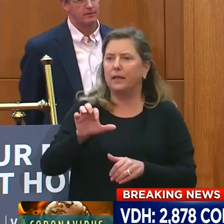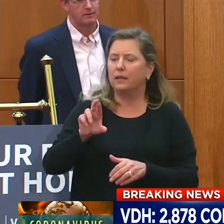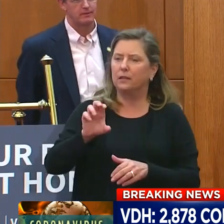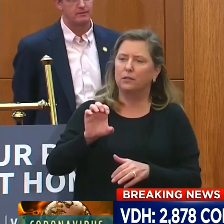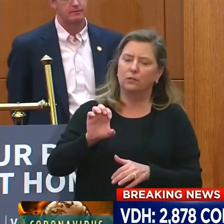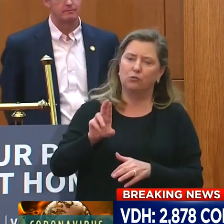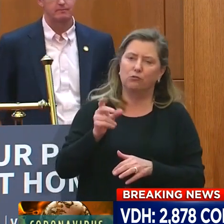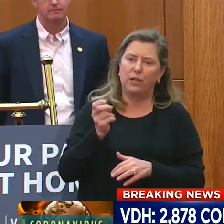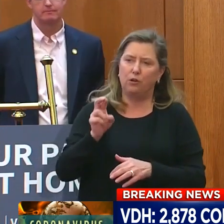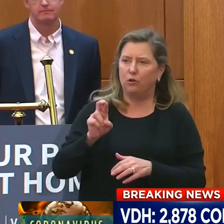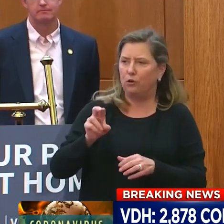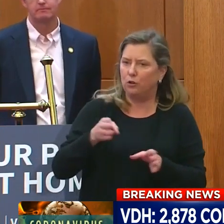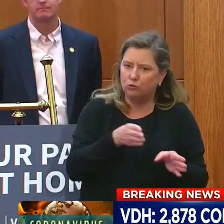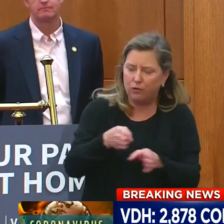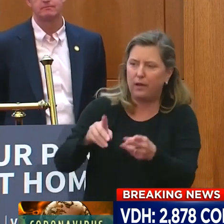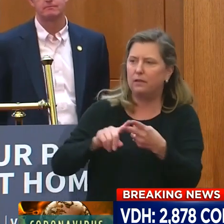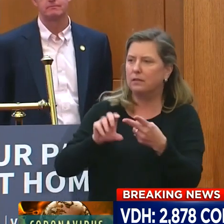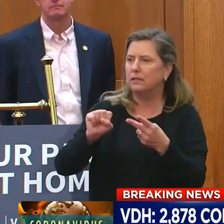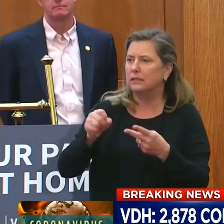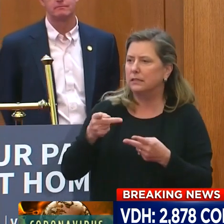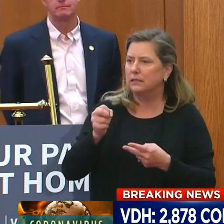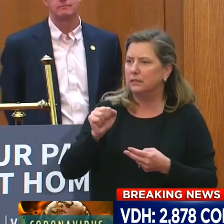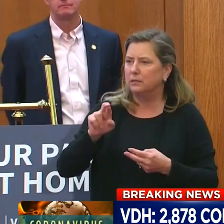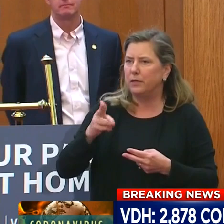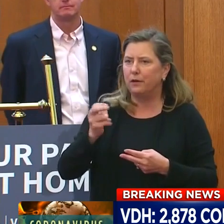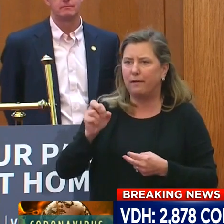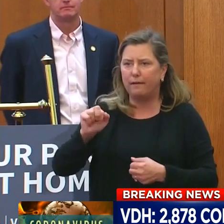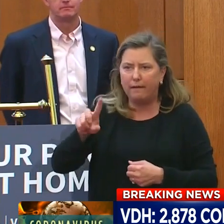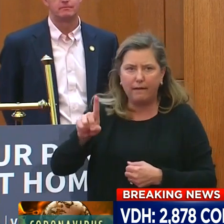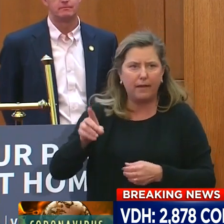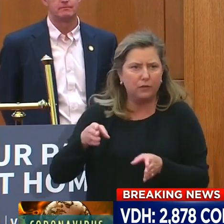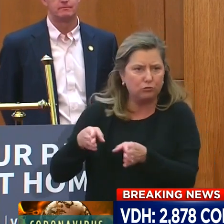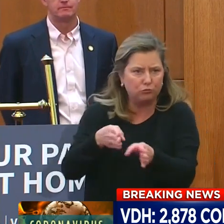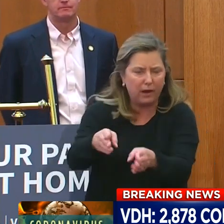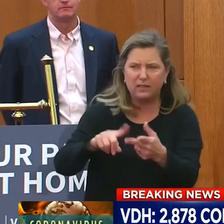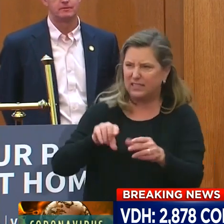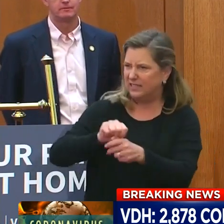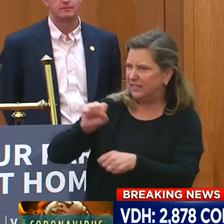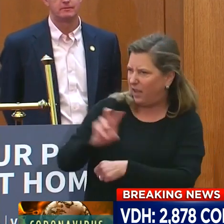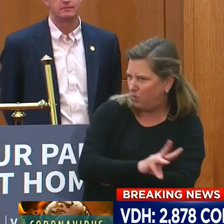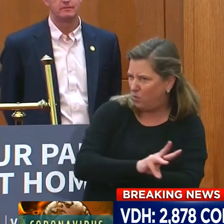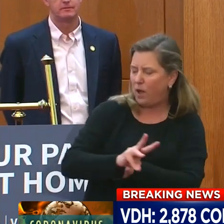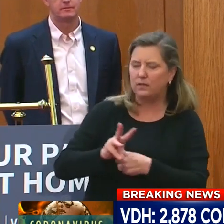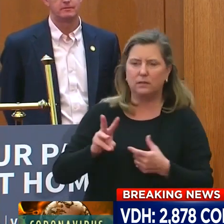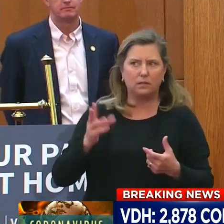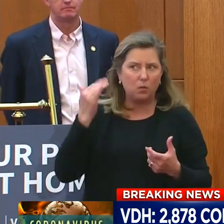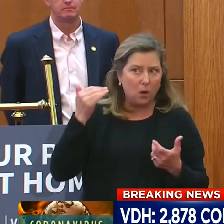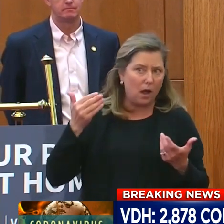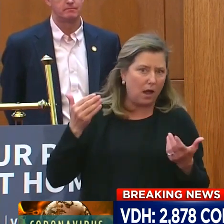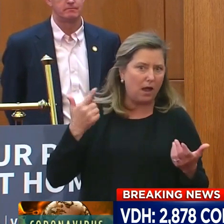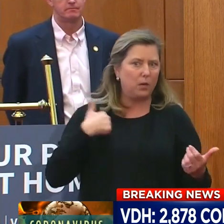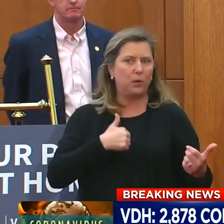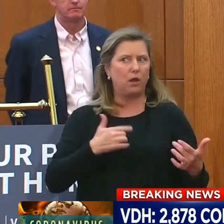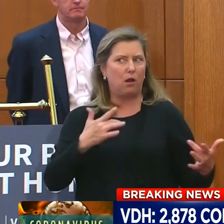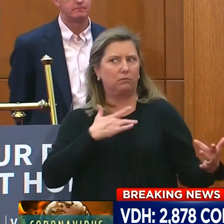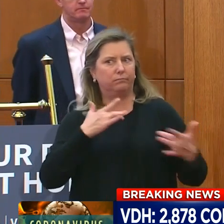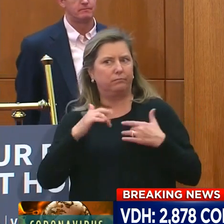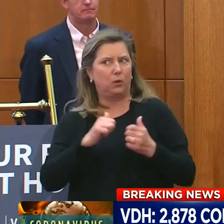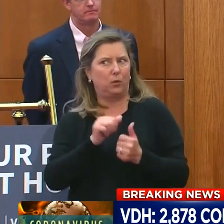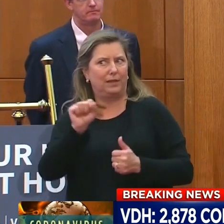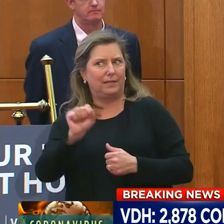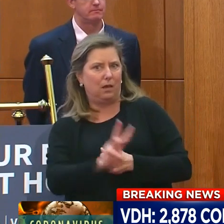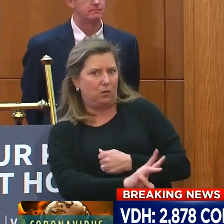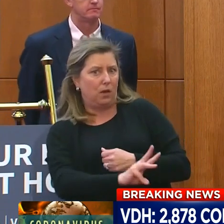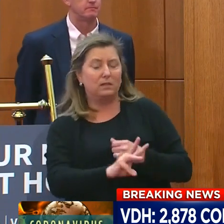Trail, Spearhead Trails out in the Southwest, and why do we continue to be worried about the Southwest?